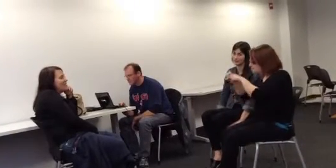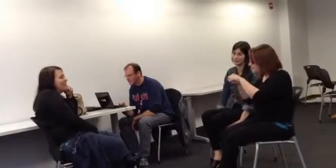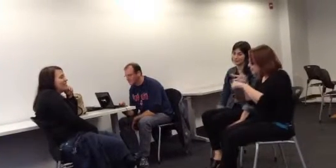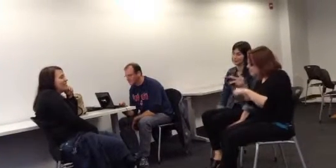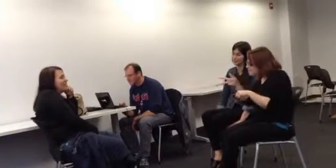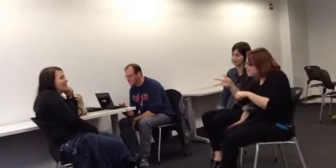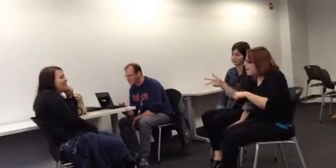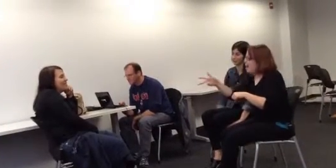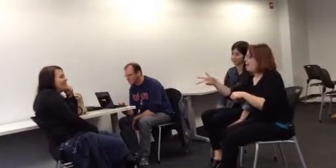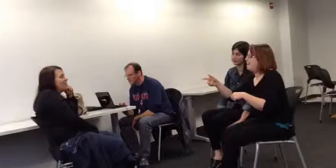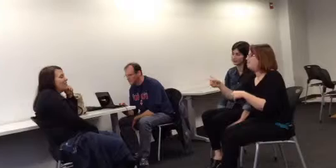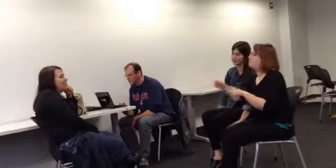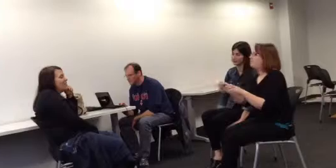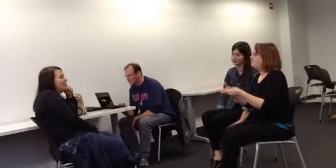Lots of diversity.